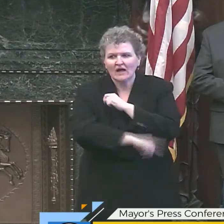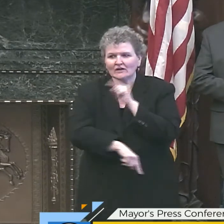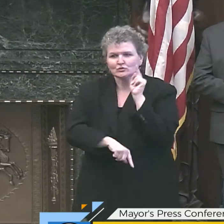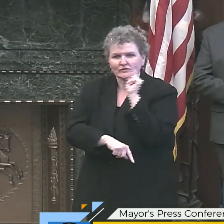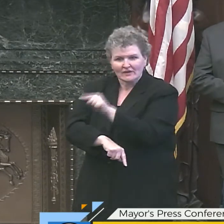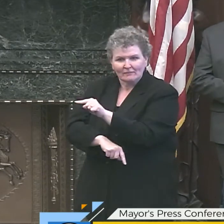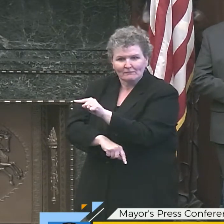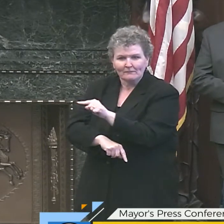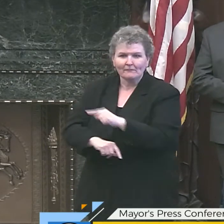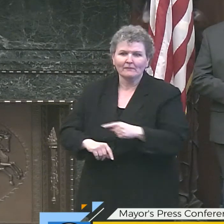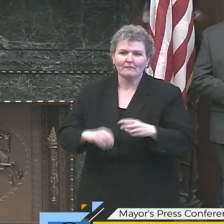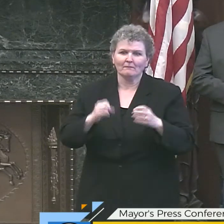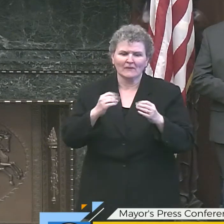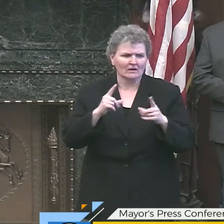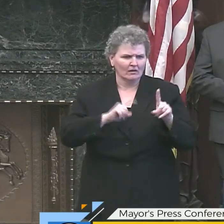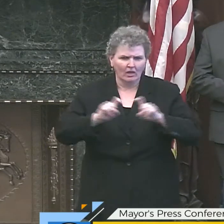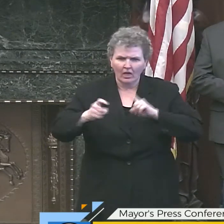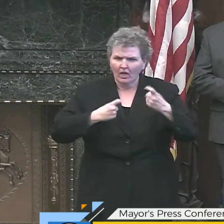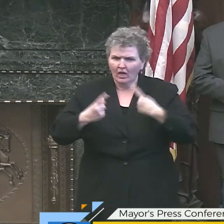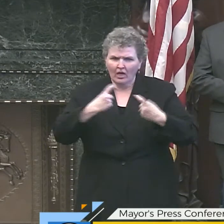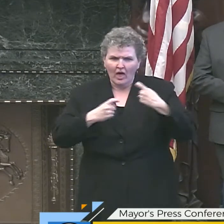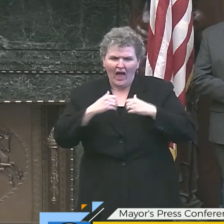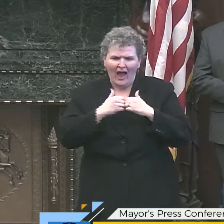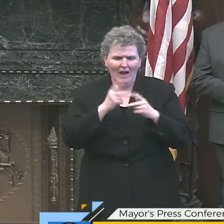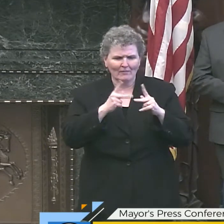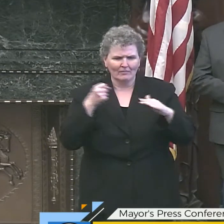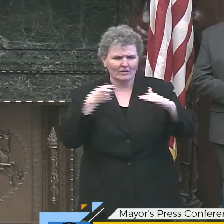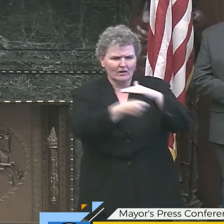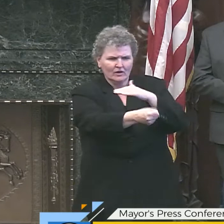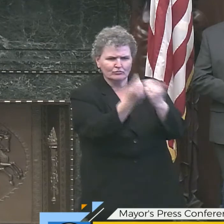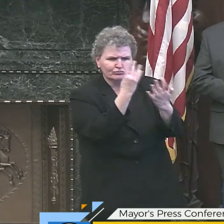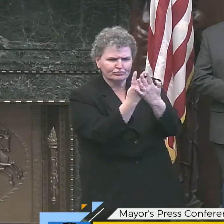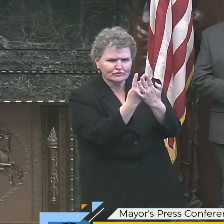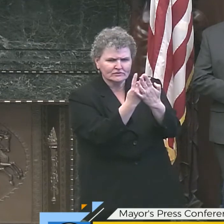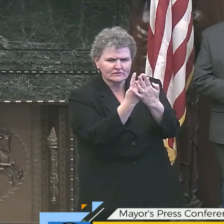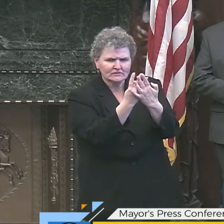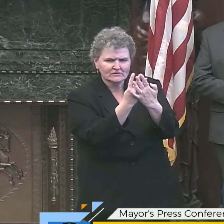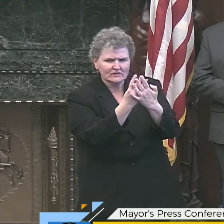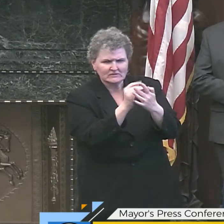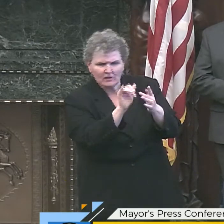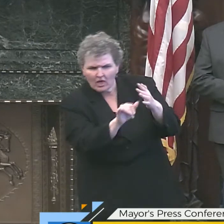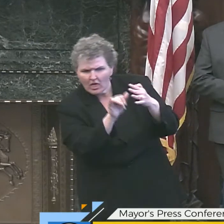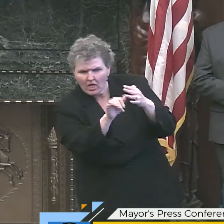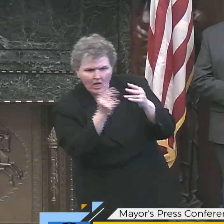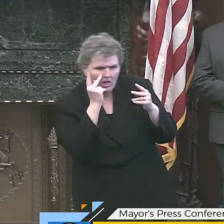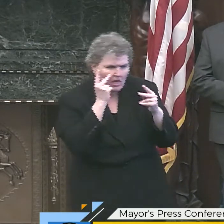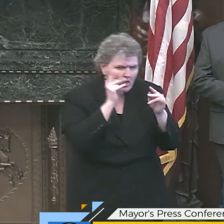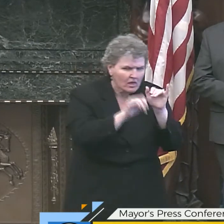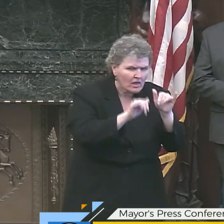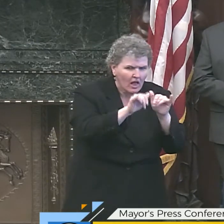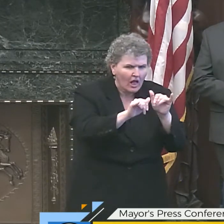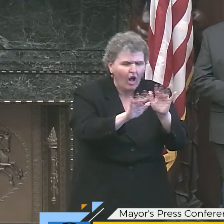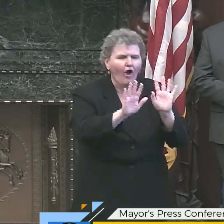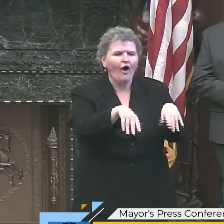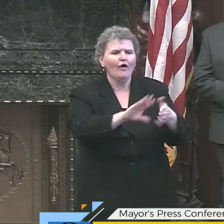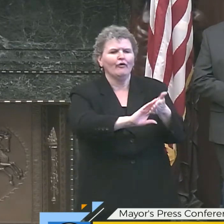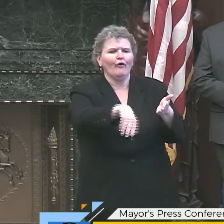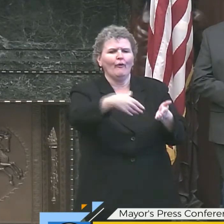questions about where people end up and how they're segregated from the community around guns